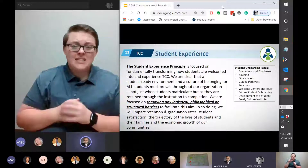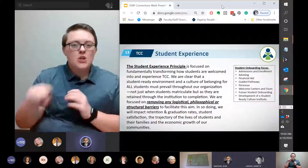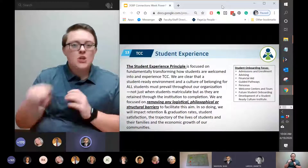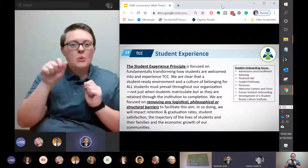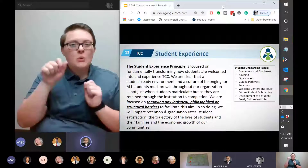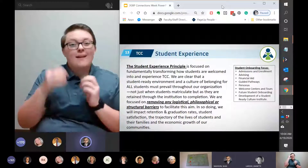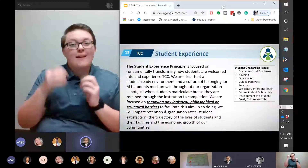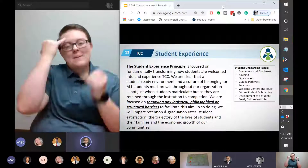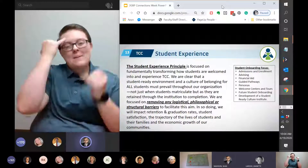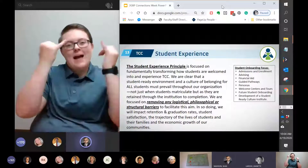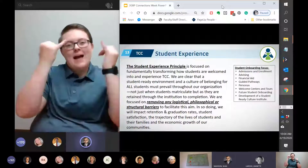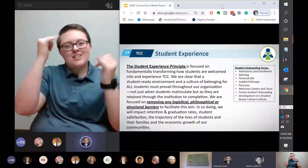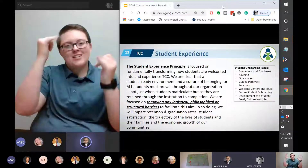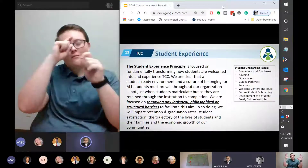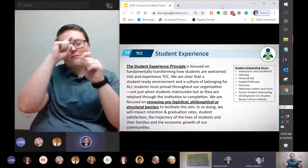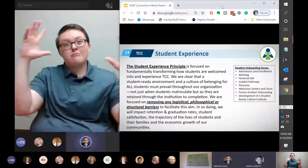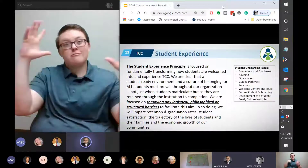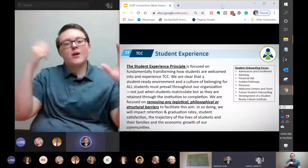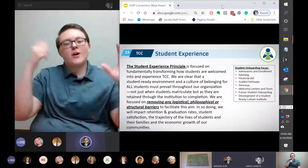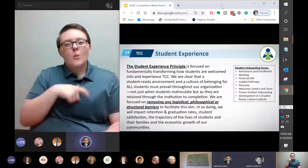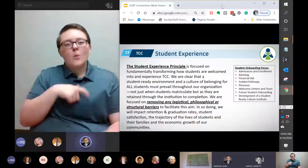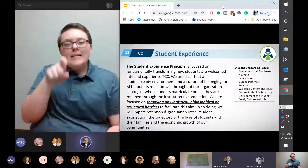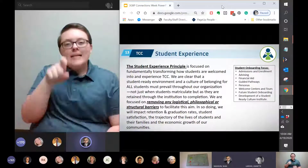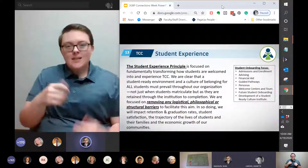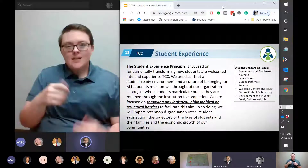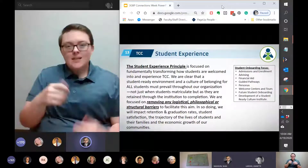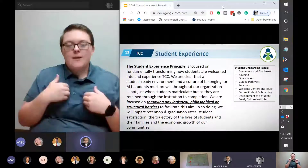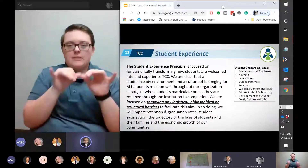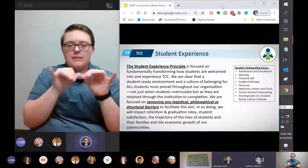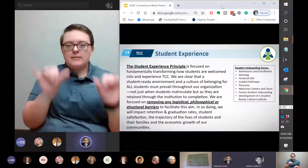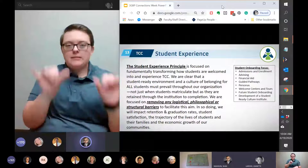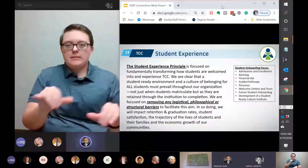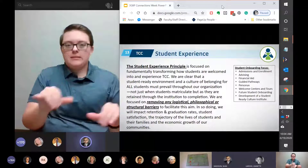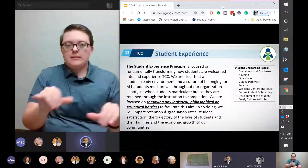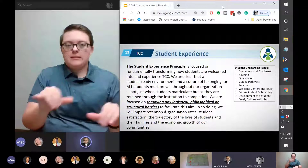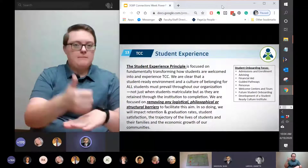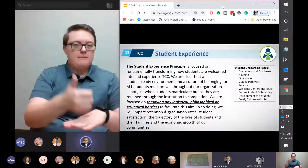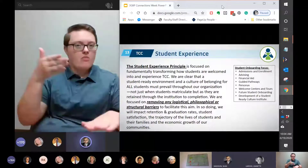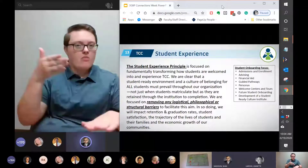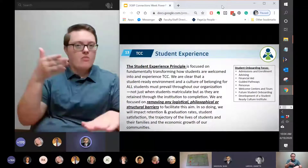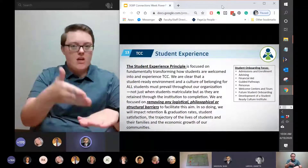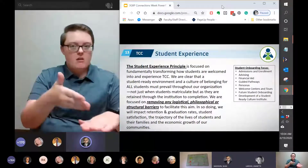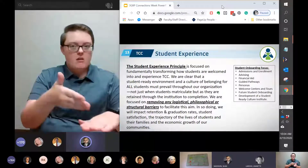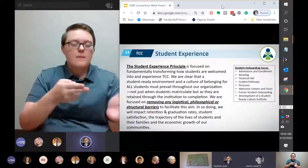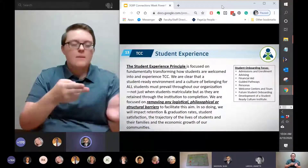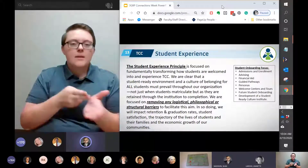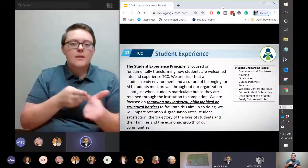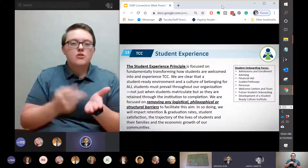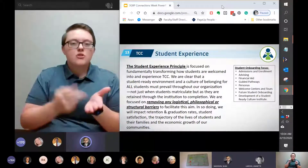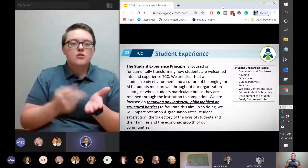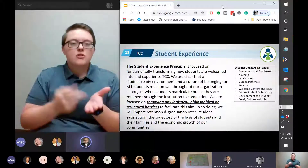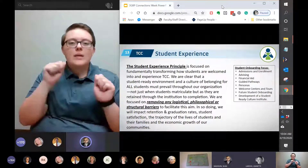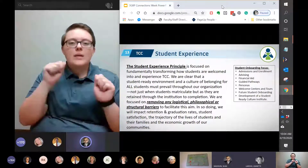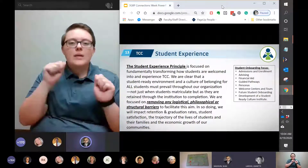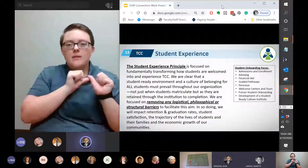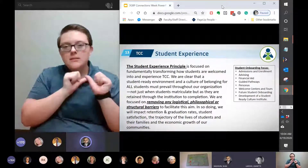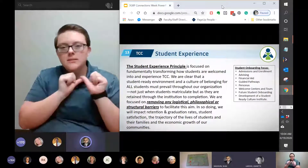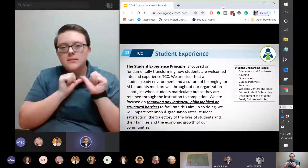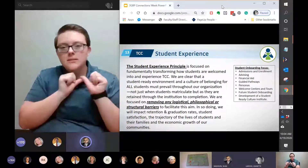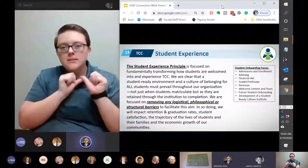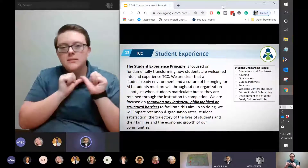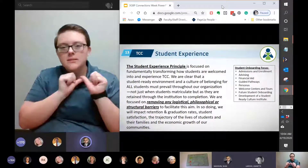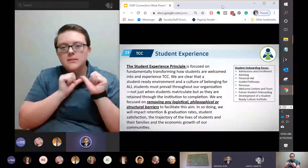need to have systems in place to make sure that we can be consistent in our